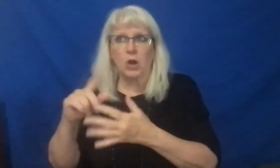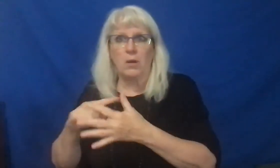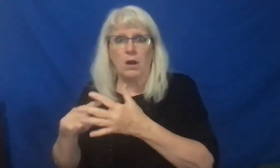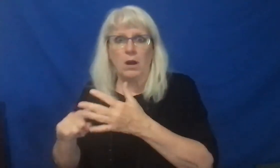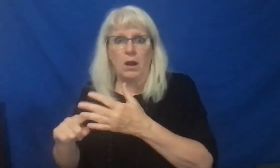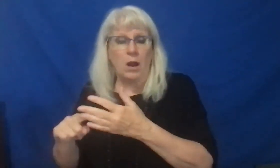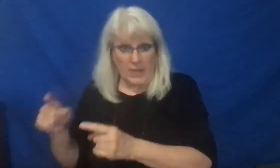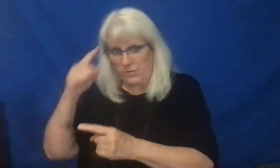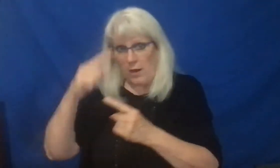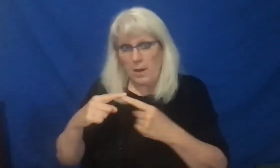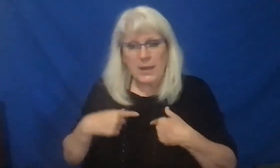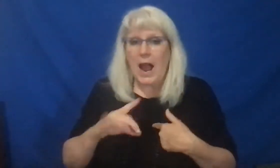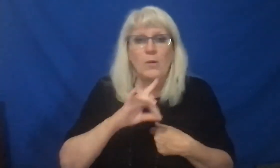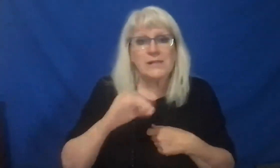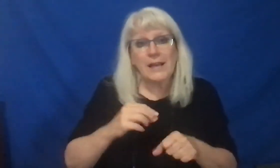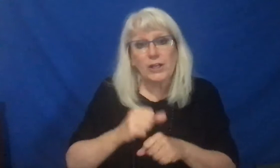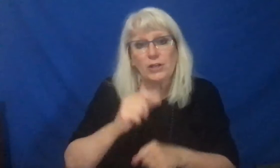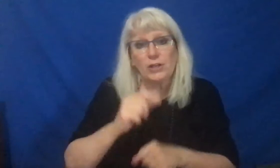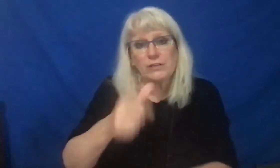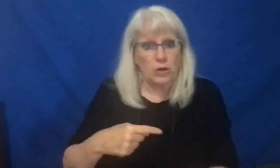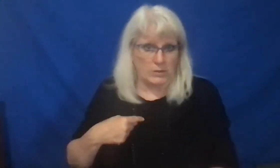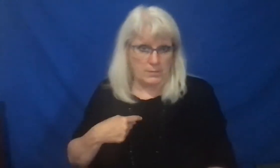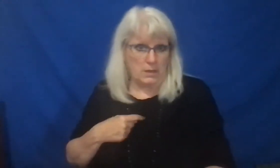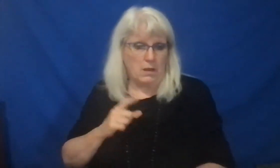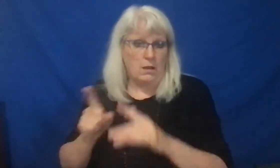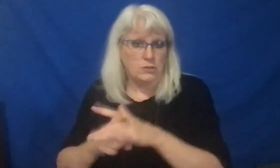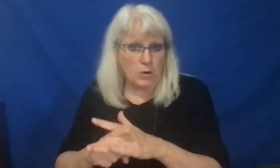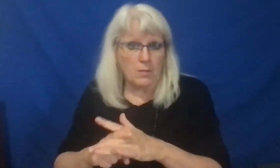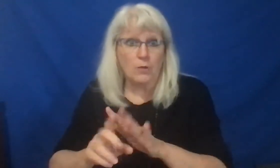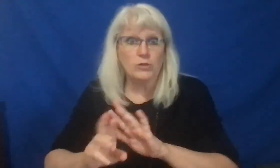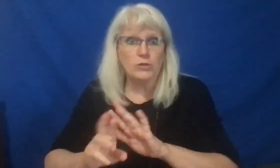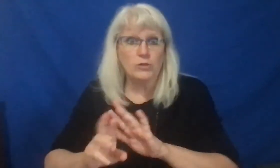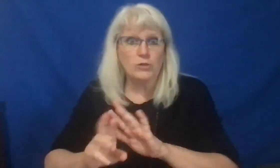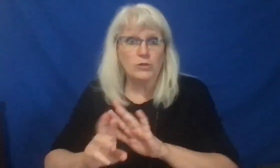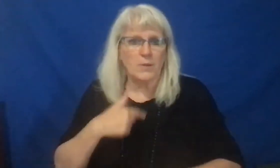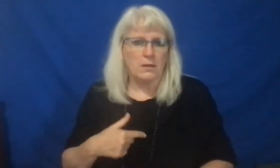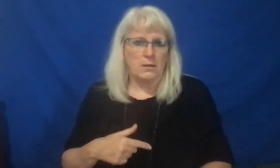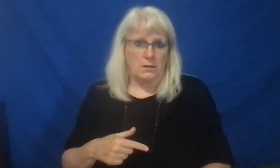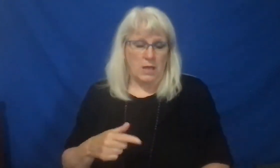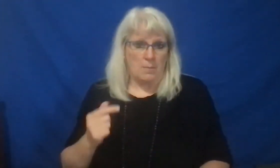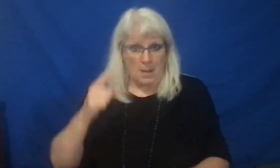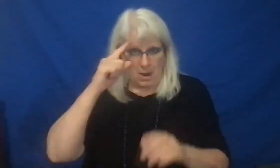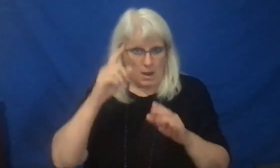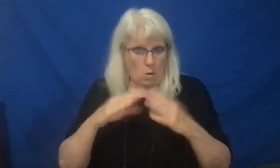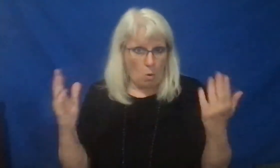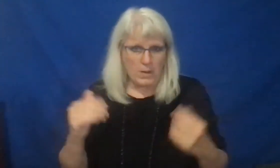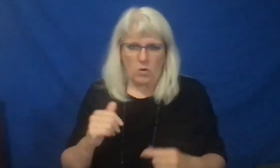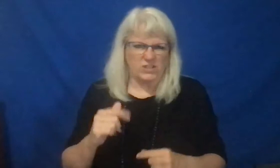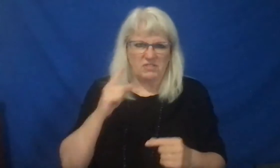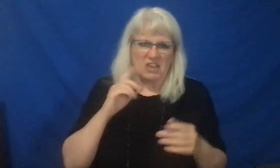future? Am I having the same level of consideration, or am I very pigeonholed in my own perspective, which is so